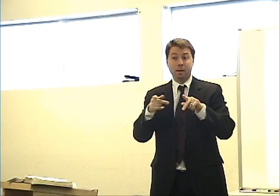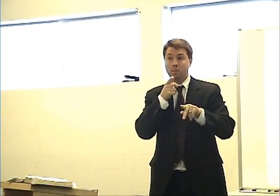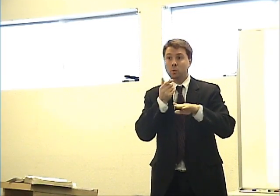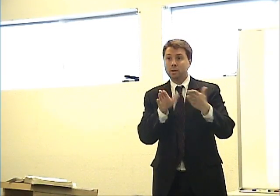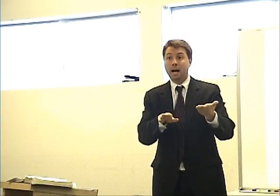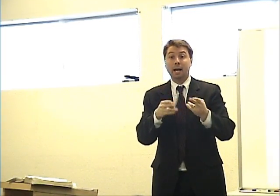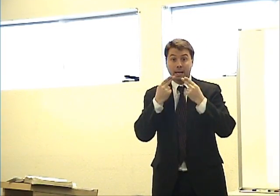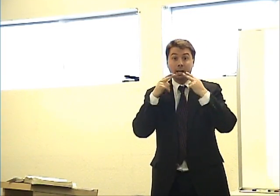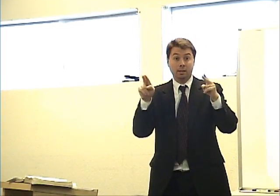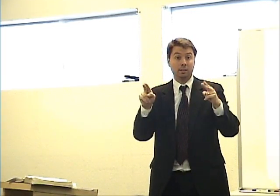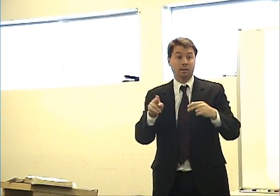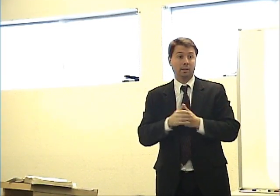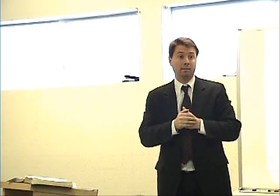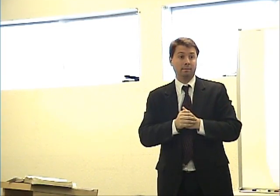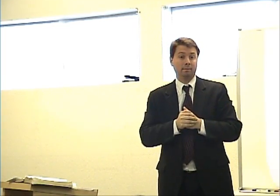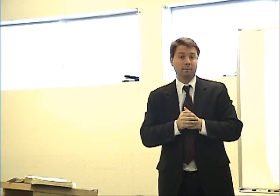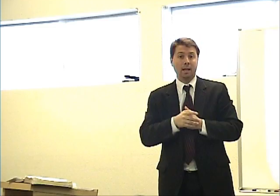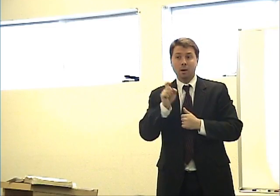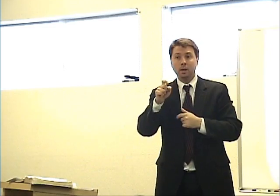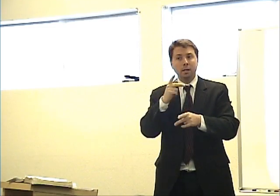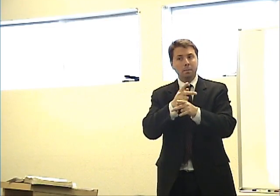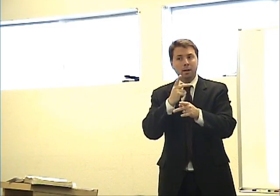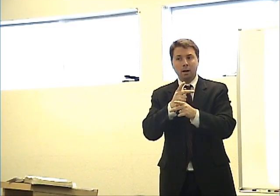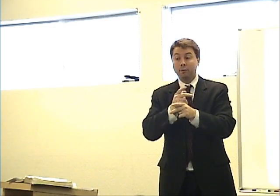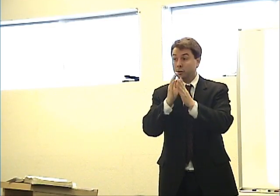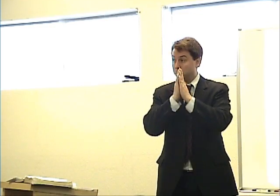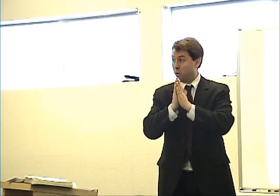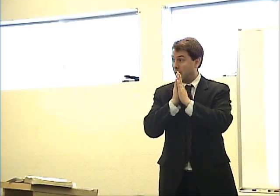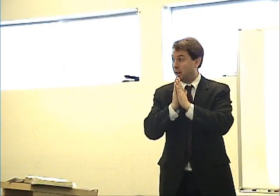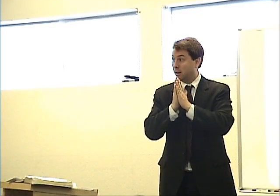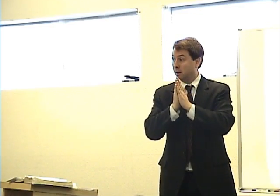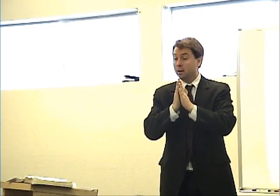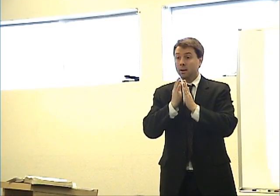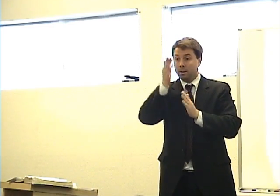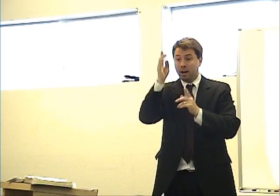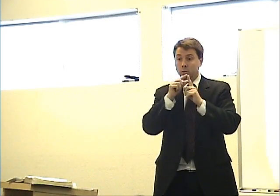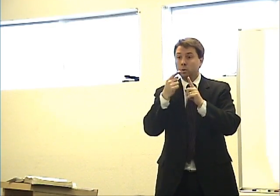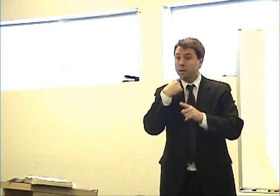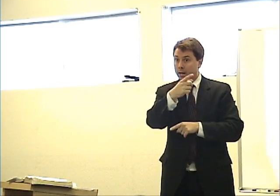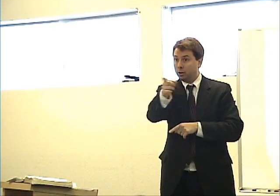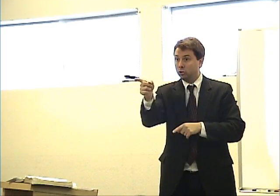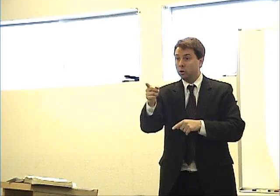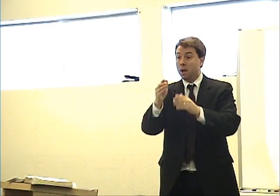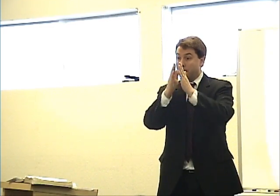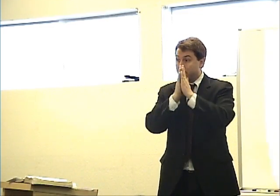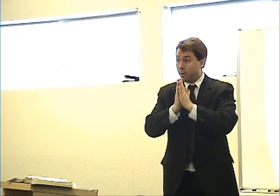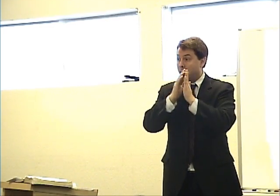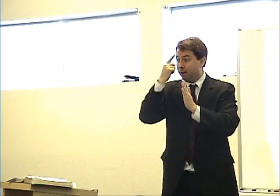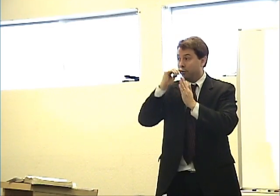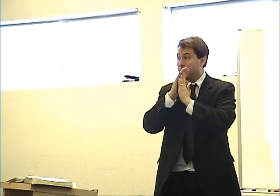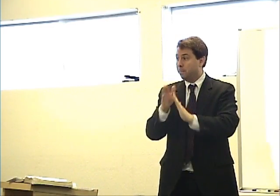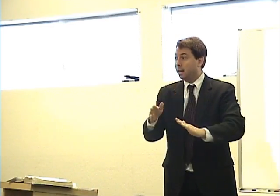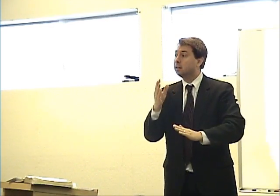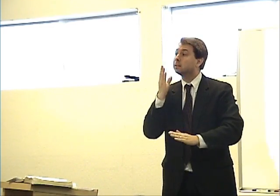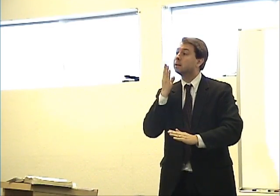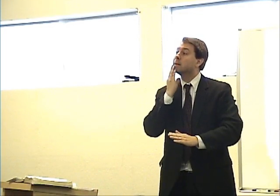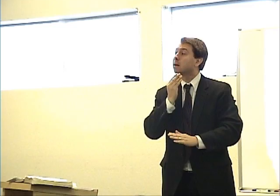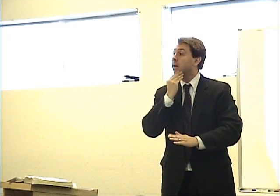People who die innocent. We need to be careful to pray. God's word tells you, pray for the peace of